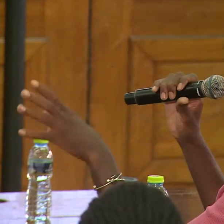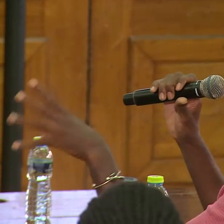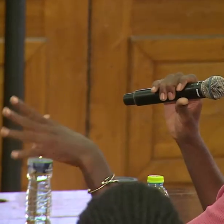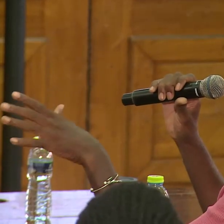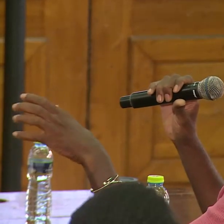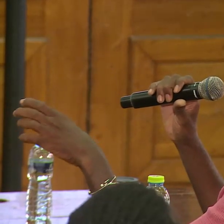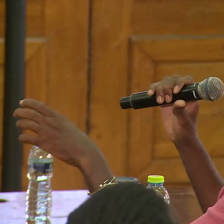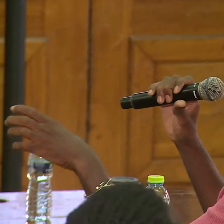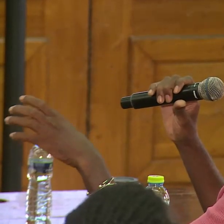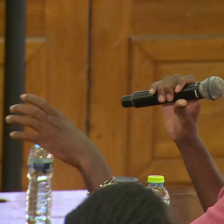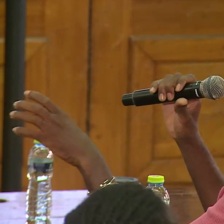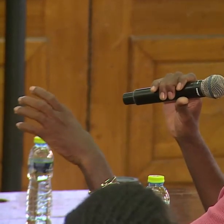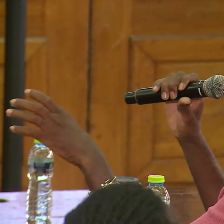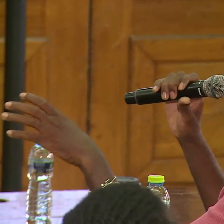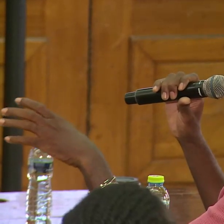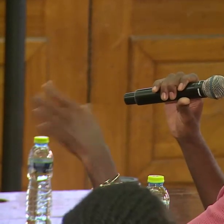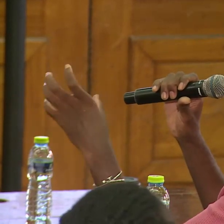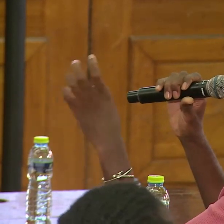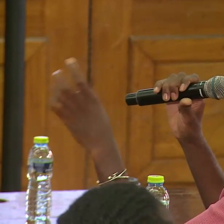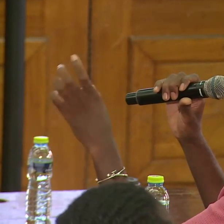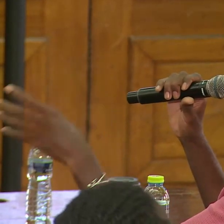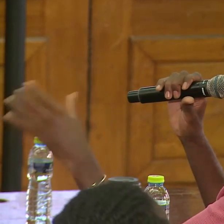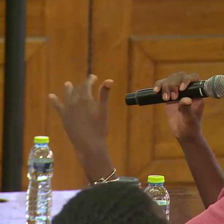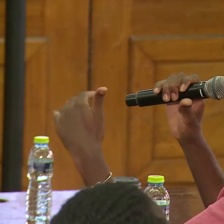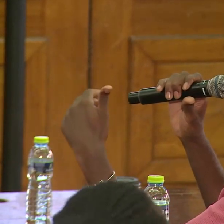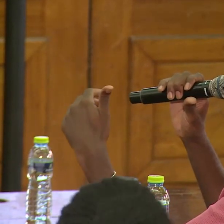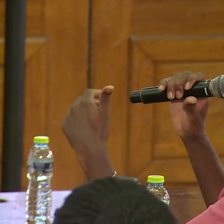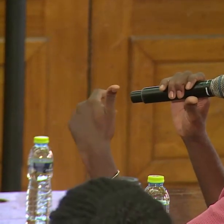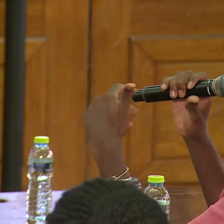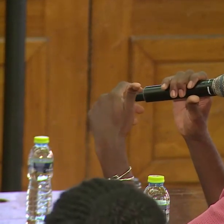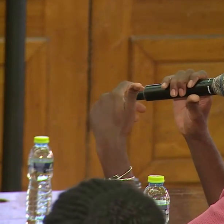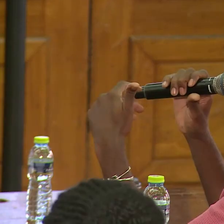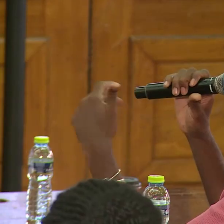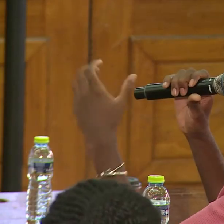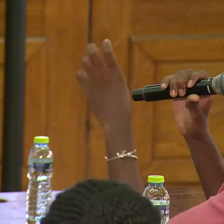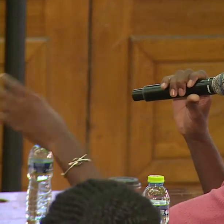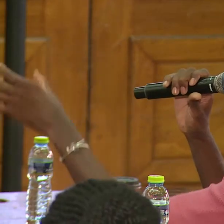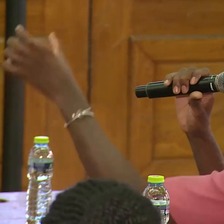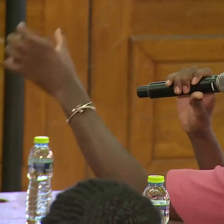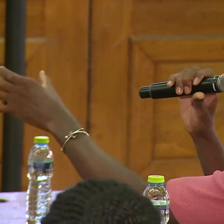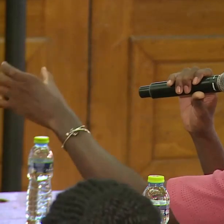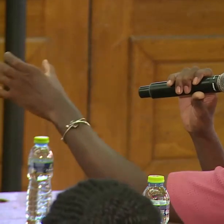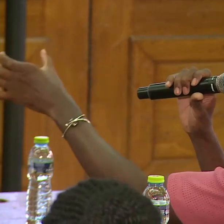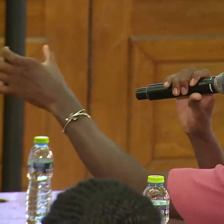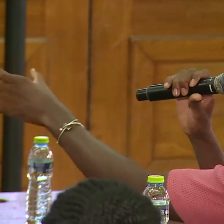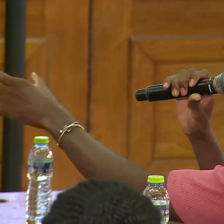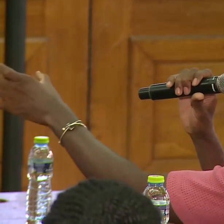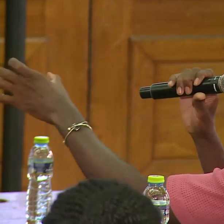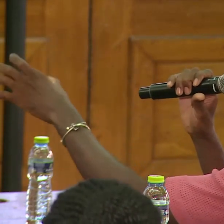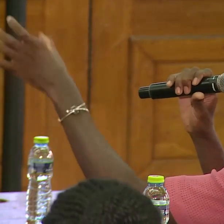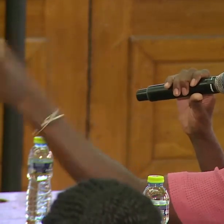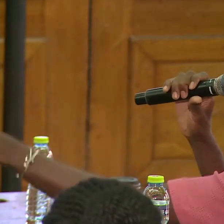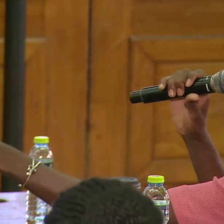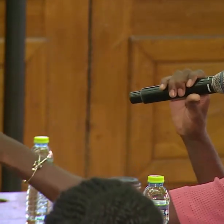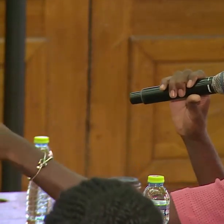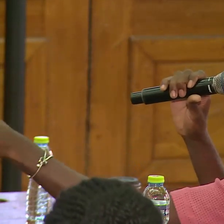a project that is ongoing, which I think is brilliant because you you integrate your course